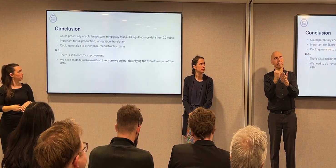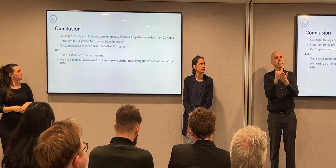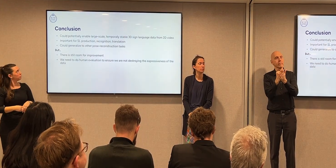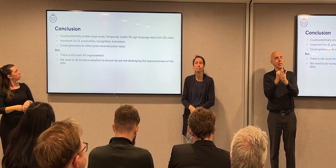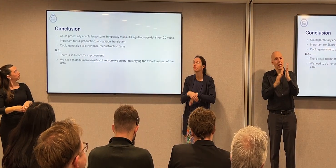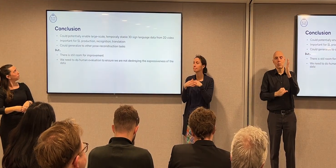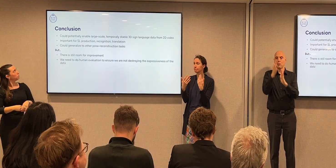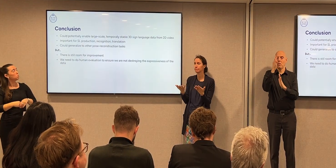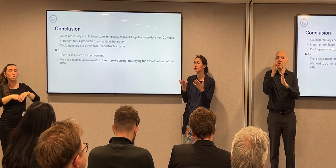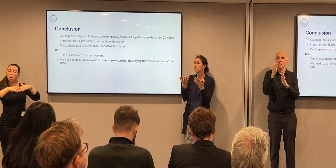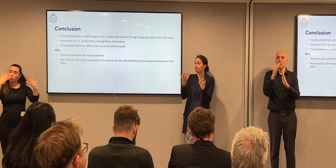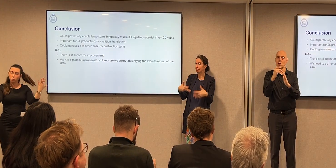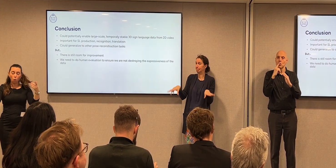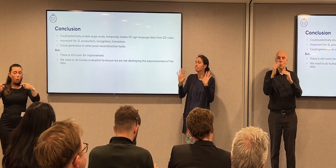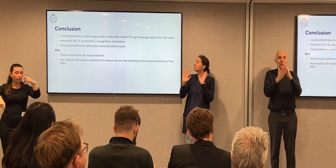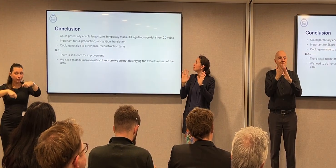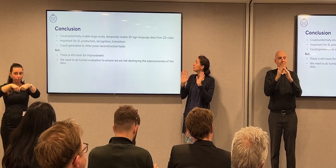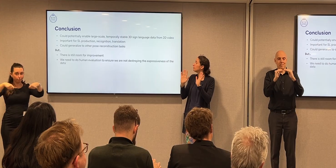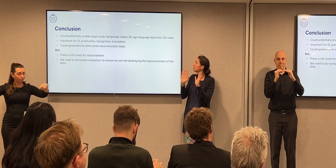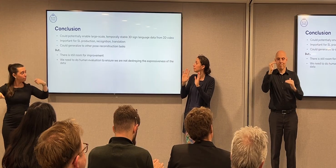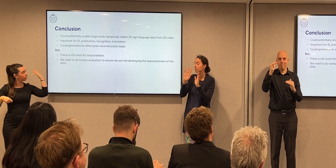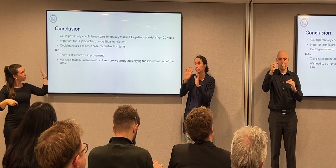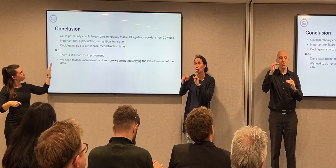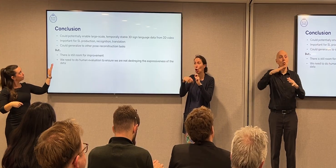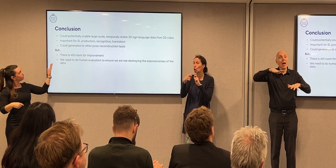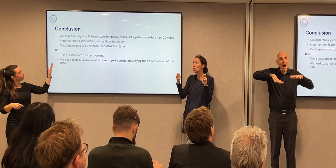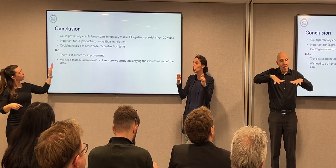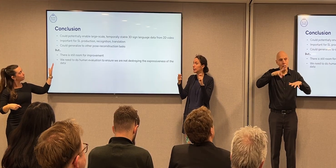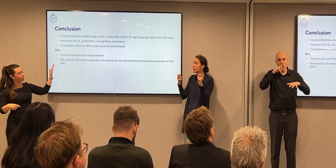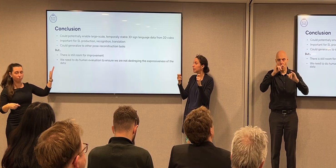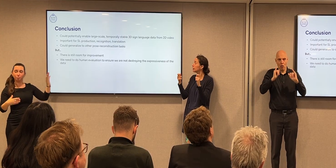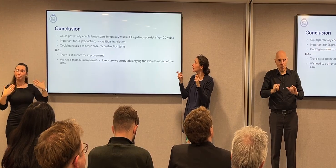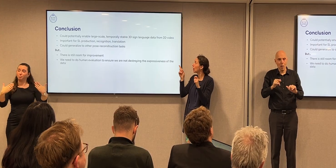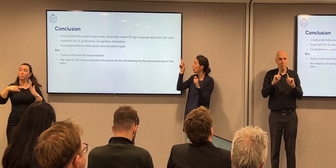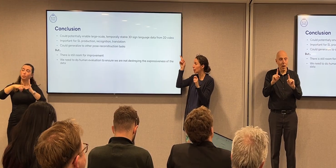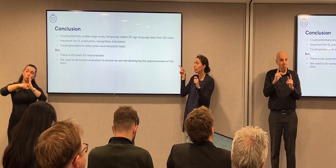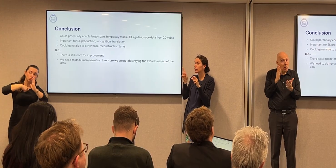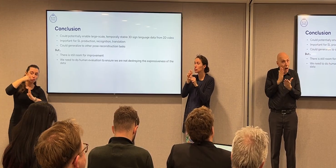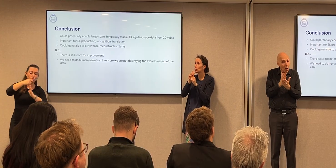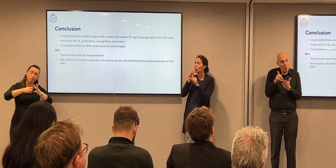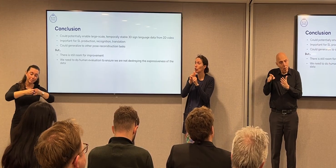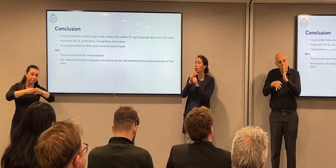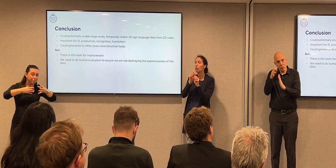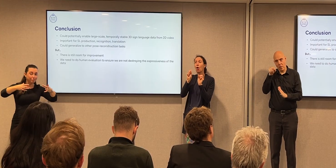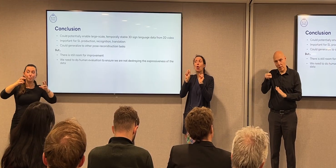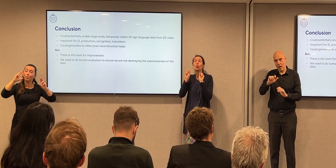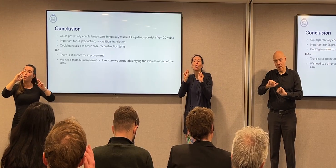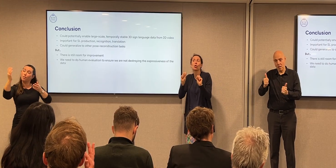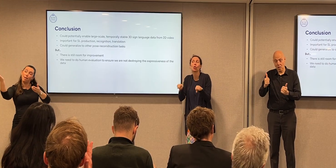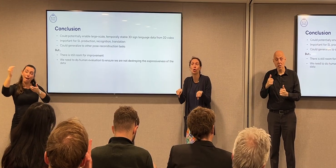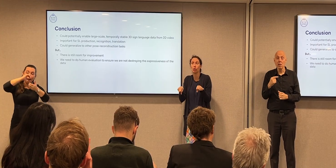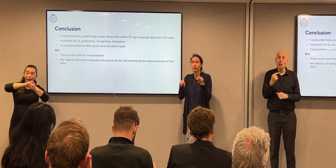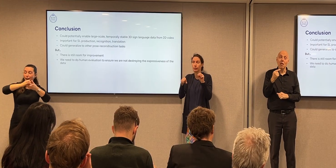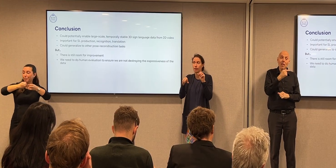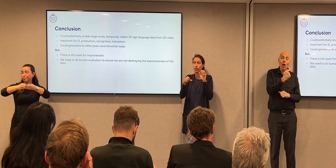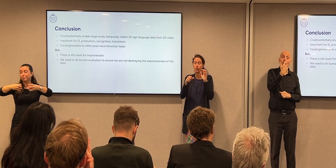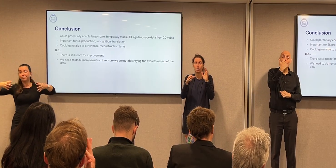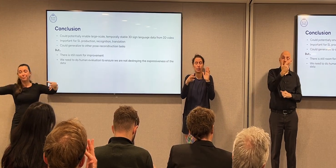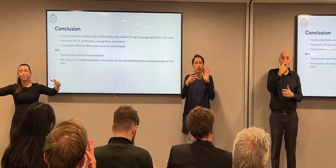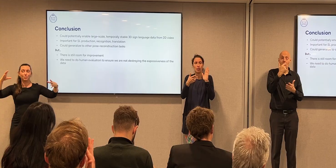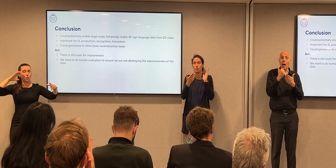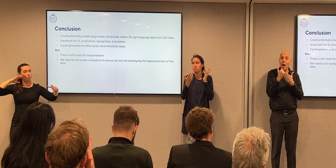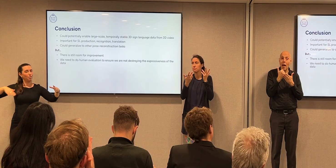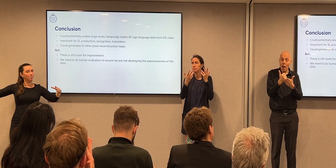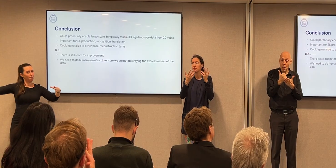So in conclusion, this work, and hopefully we can improve it even further, could potentially enable large-scale and